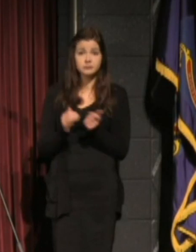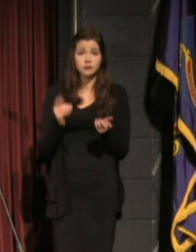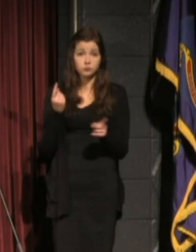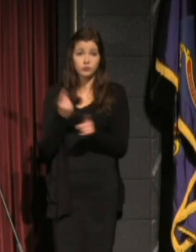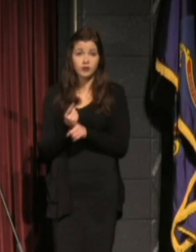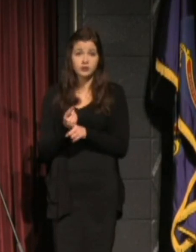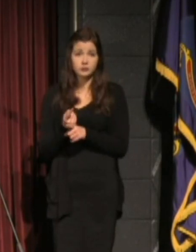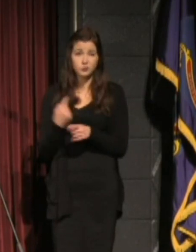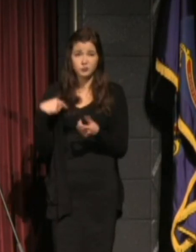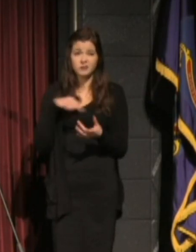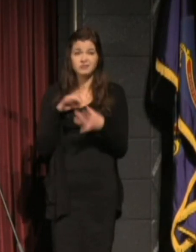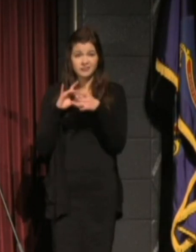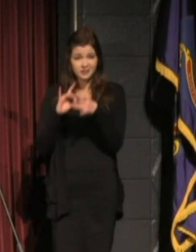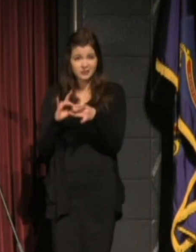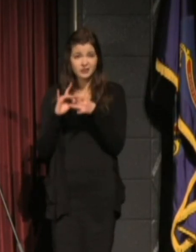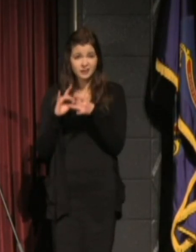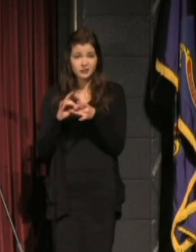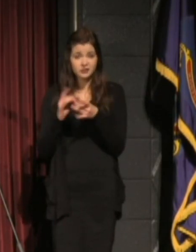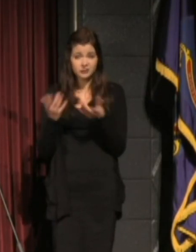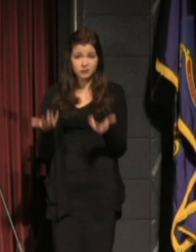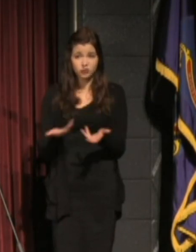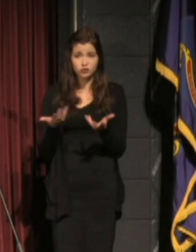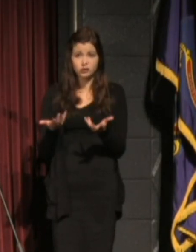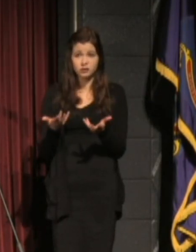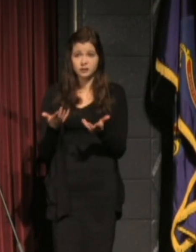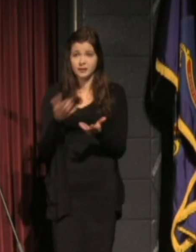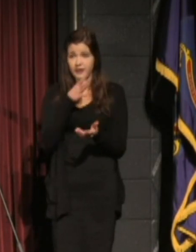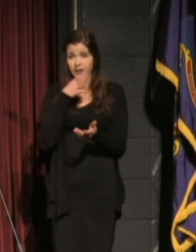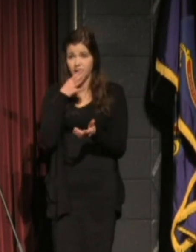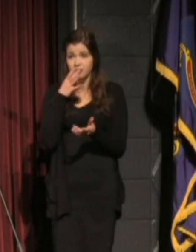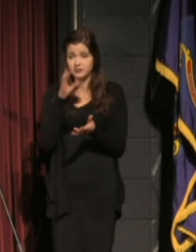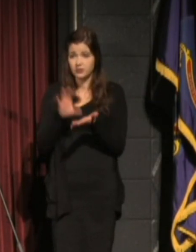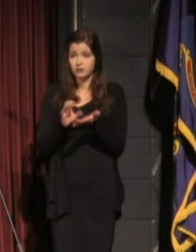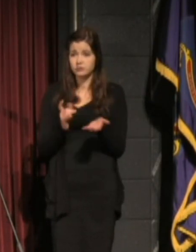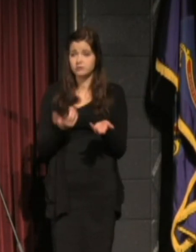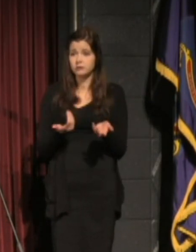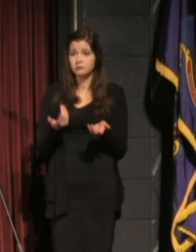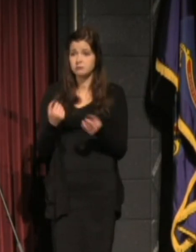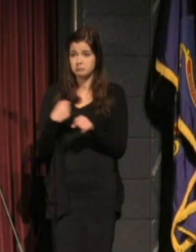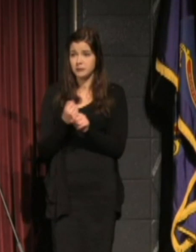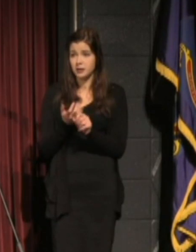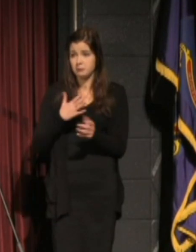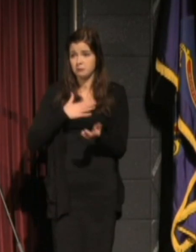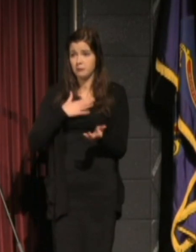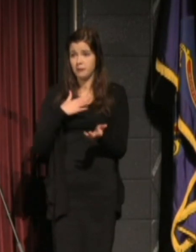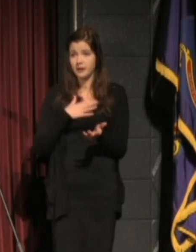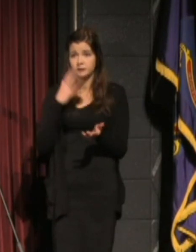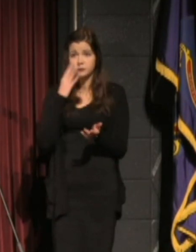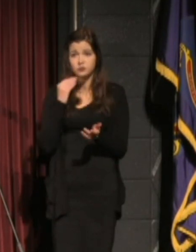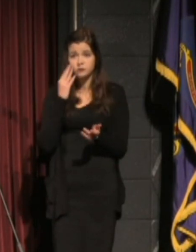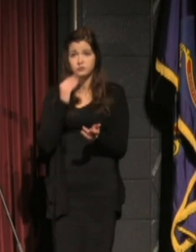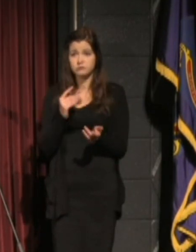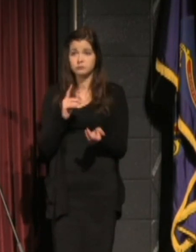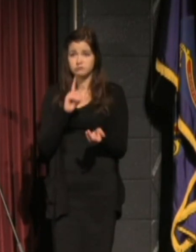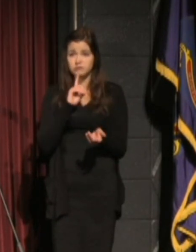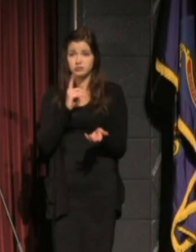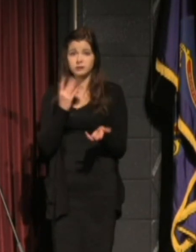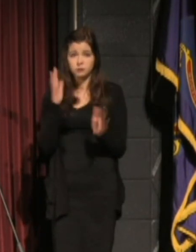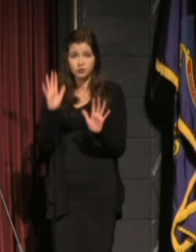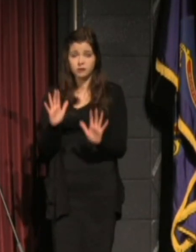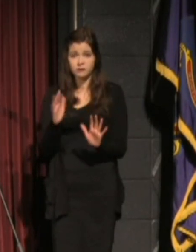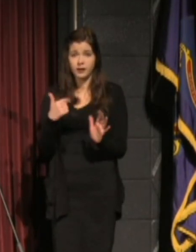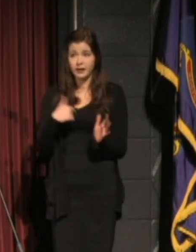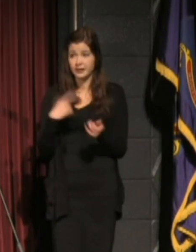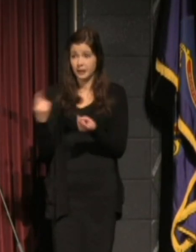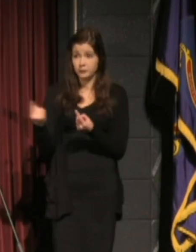the Ag Center, and it made my personal college experience something I will never forget. I came to Lake Region not knowing anyone